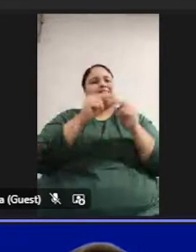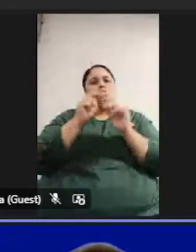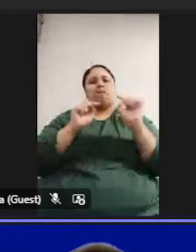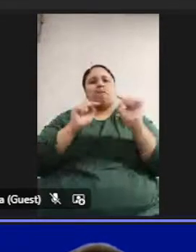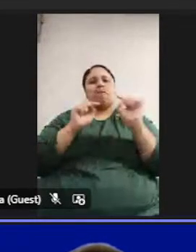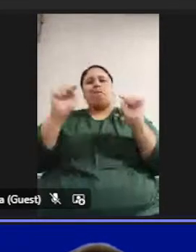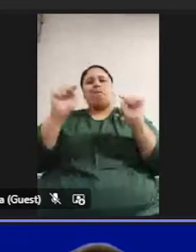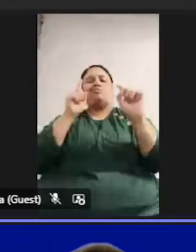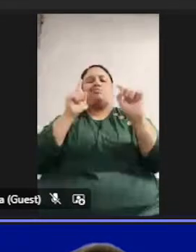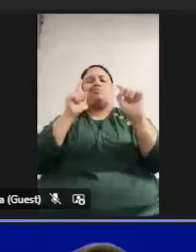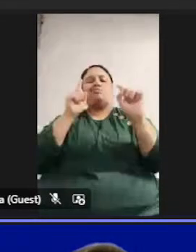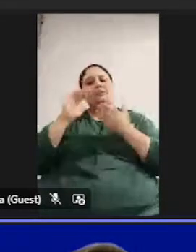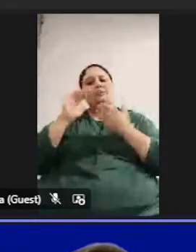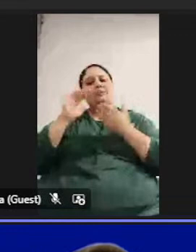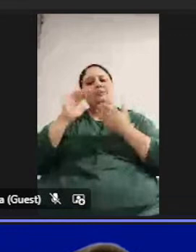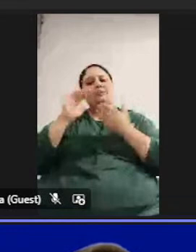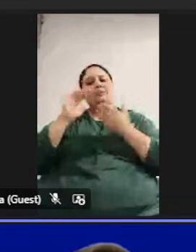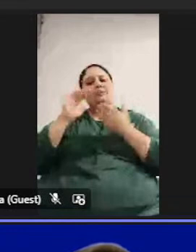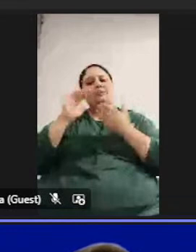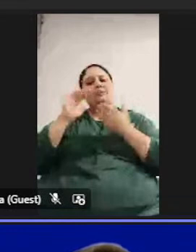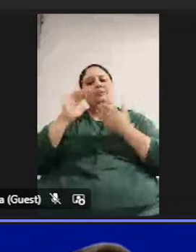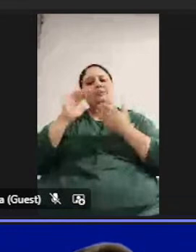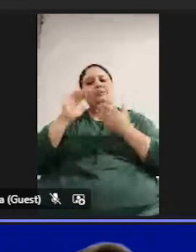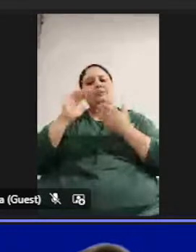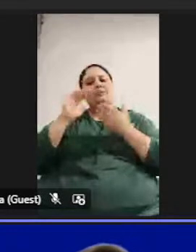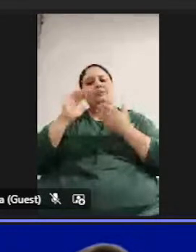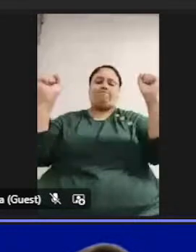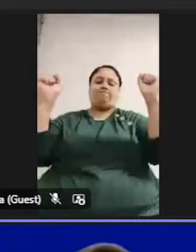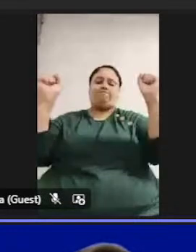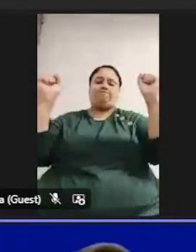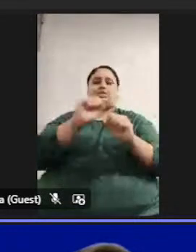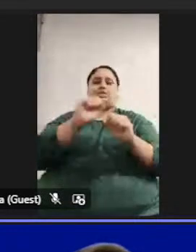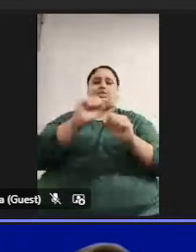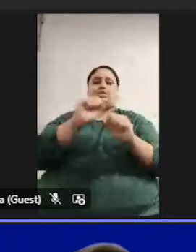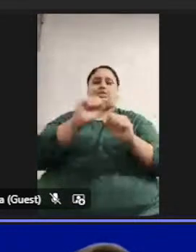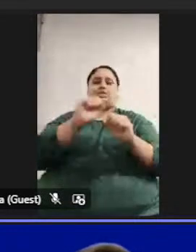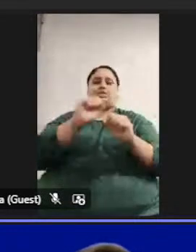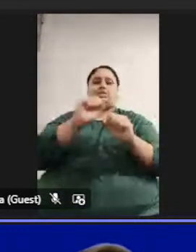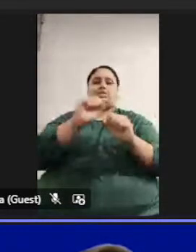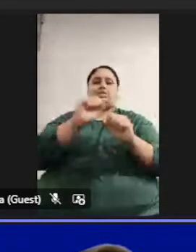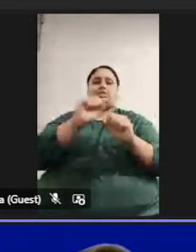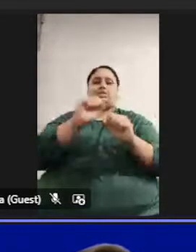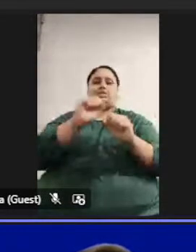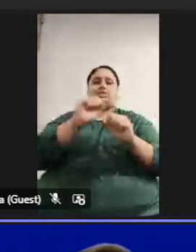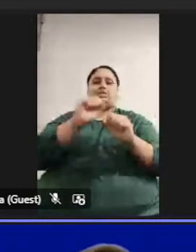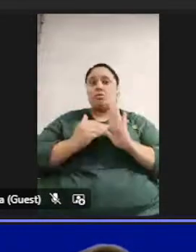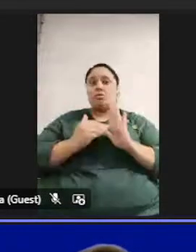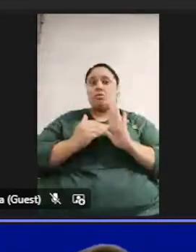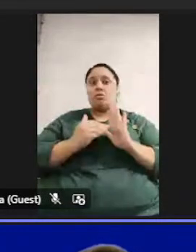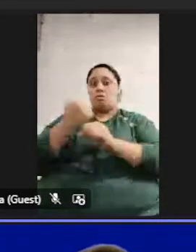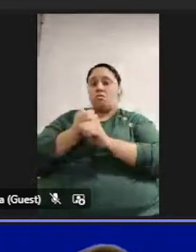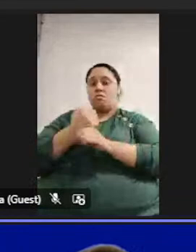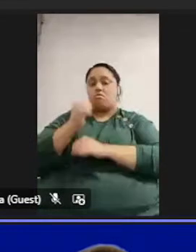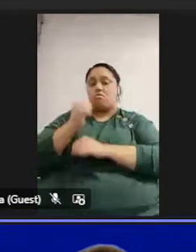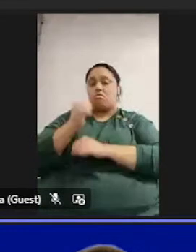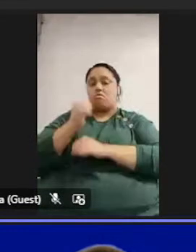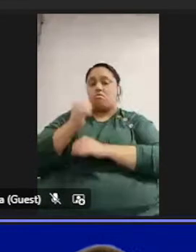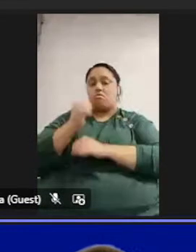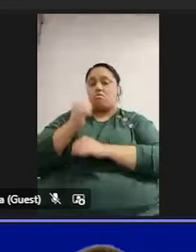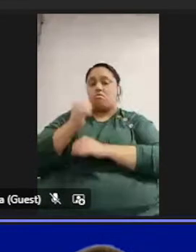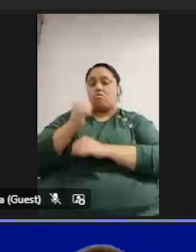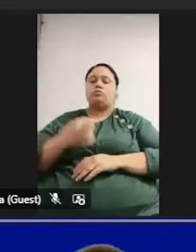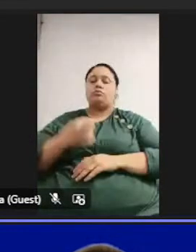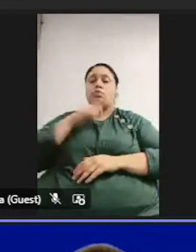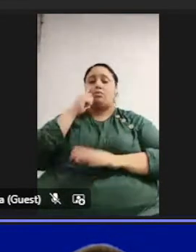the impact of load shedding on those towns and to assess how those financial models work. we recognize that we really need